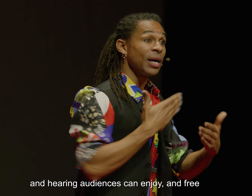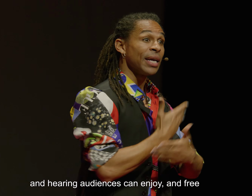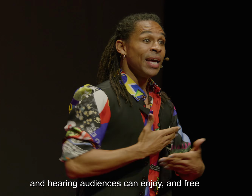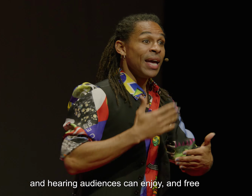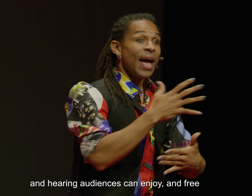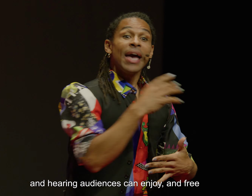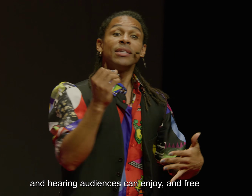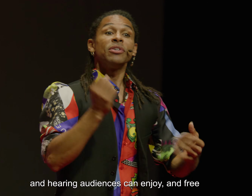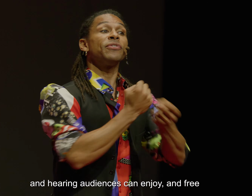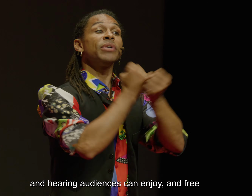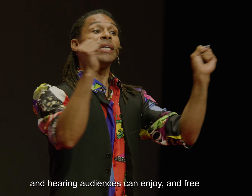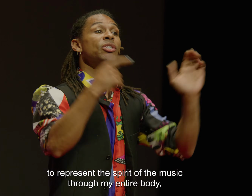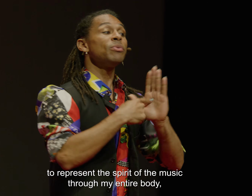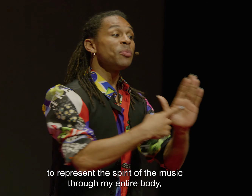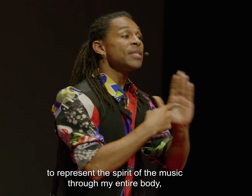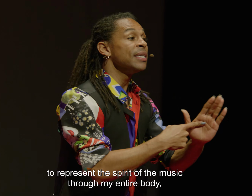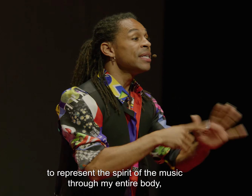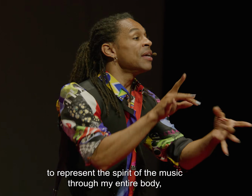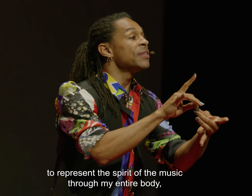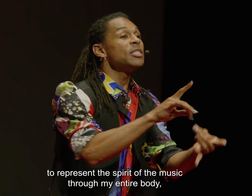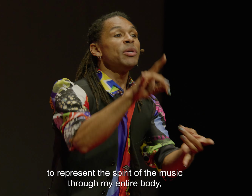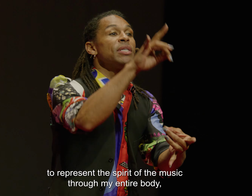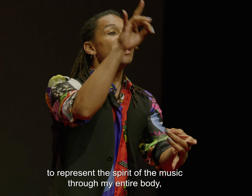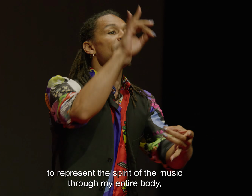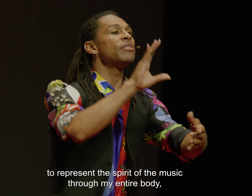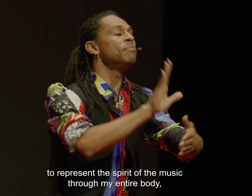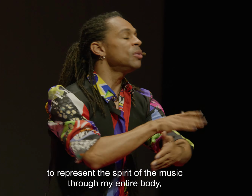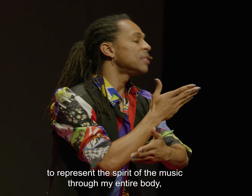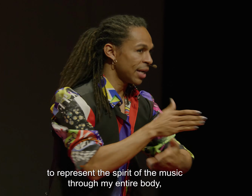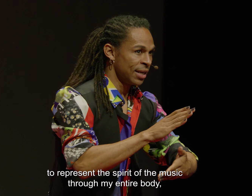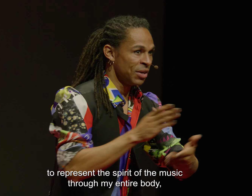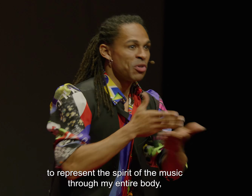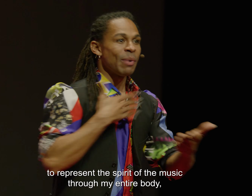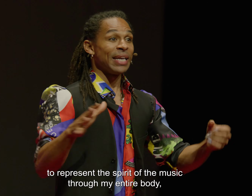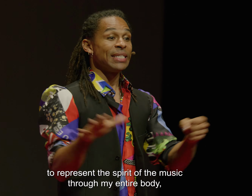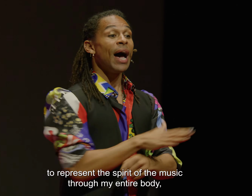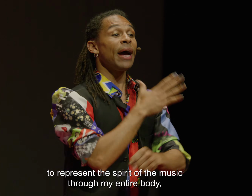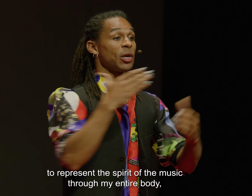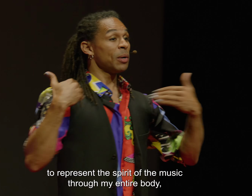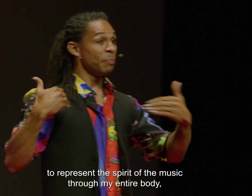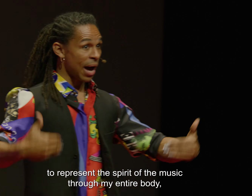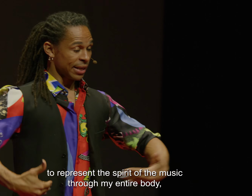enjoy, and free to represent the spirit of the music through my entire